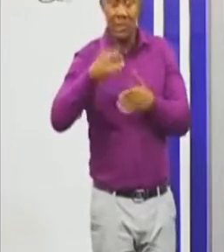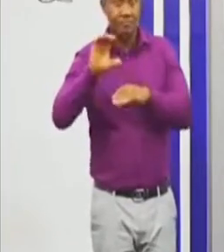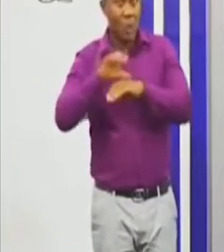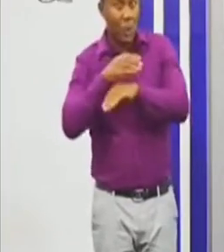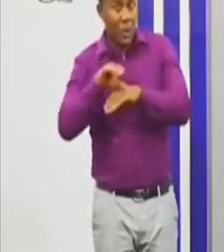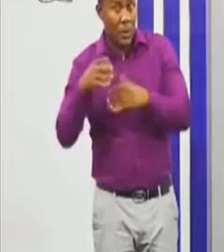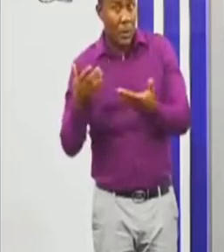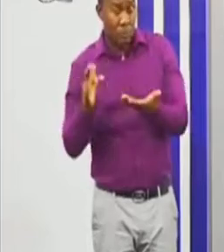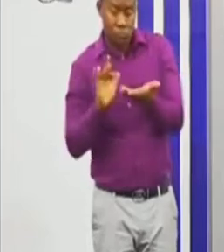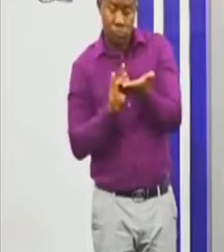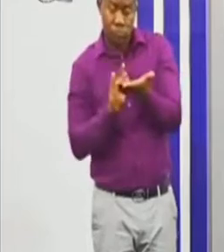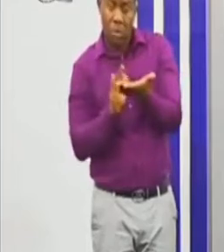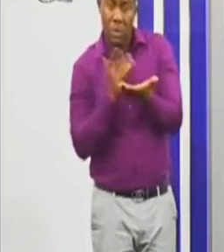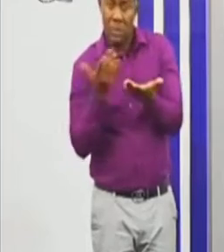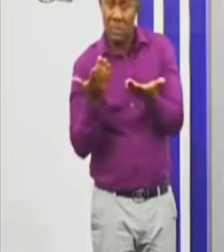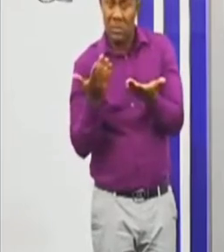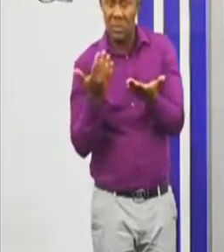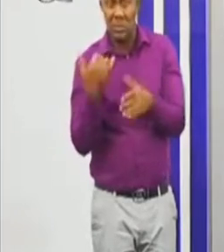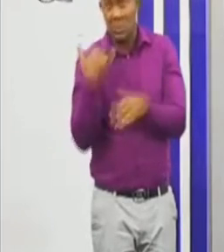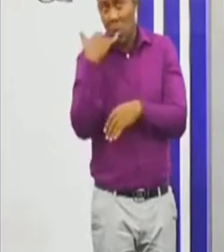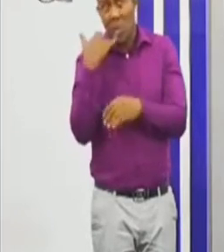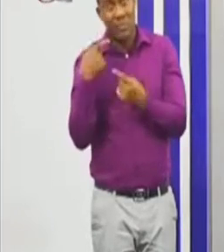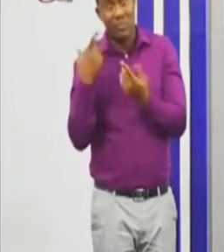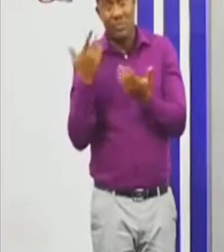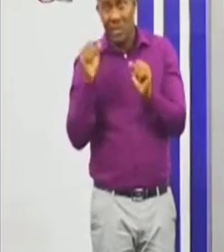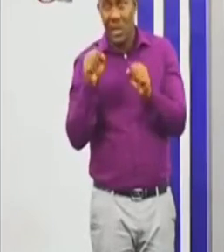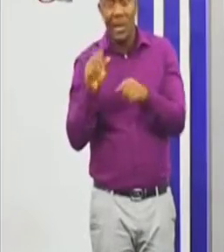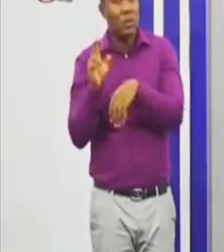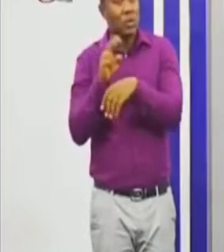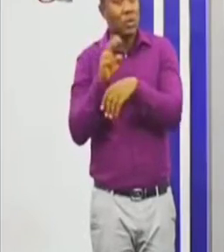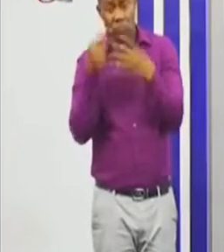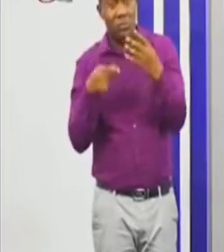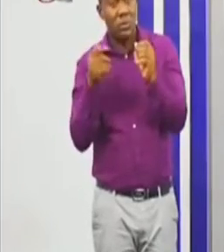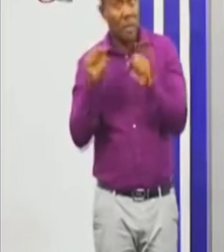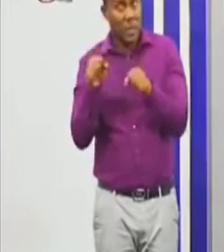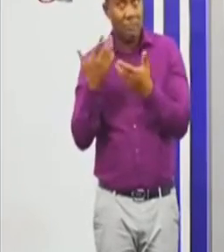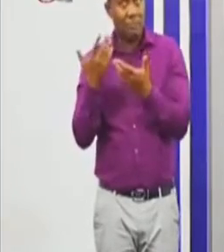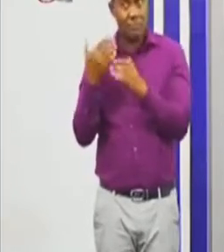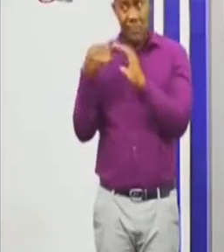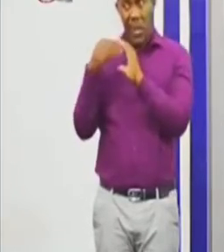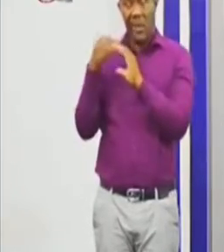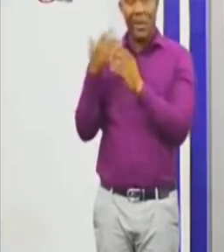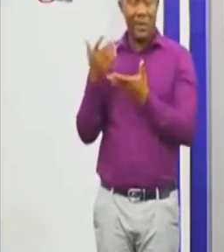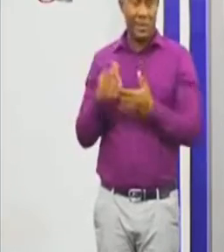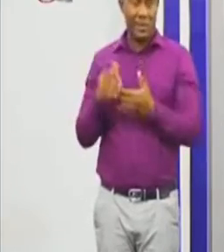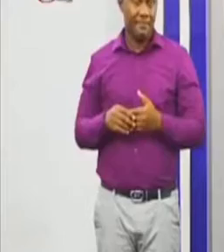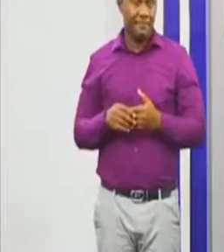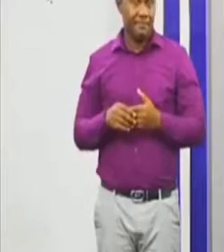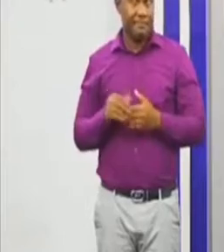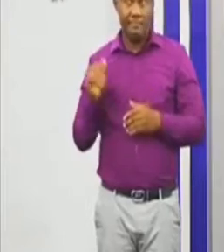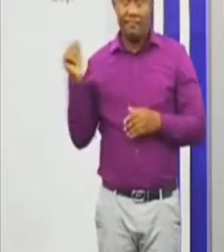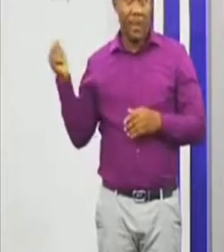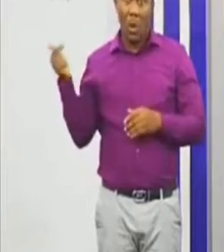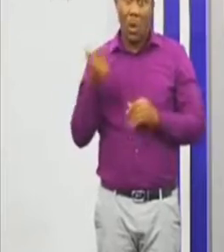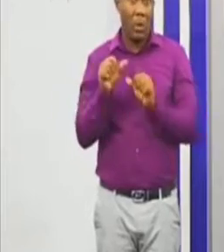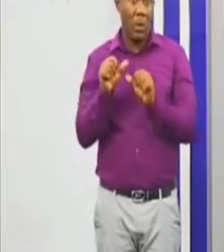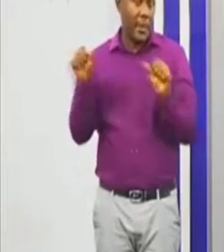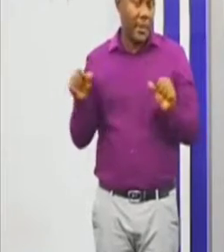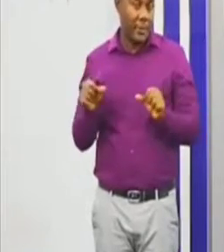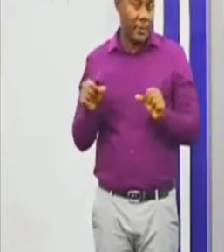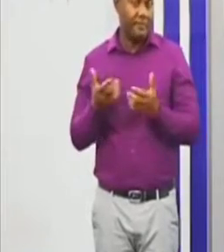computers, on tablets, and now on smartphones. It me ye juma ɛwɔ baabia ɔwɔ